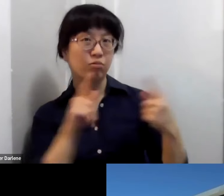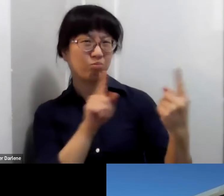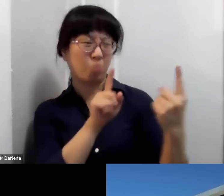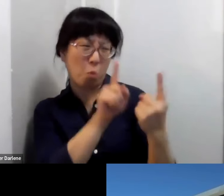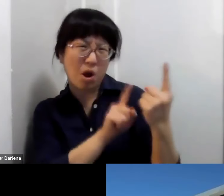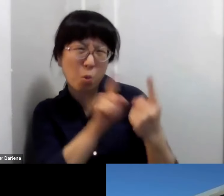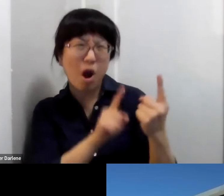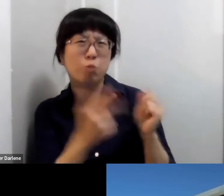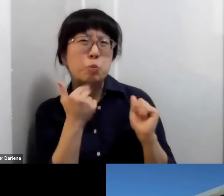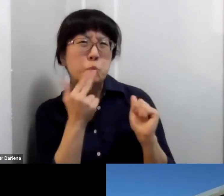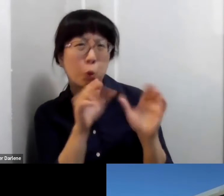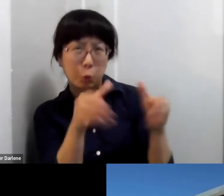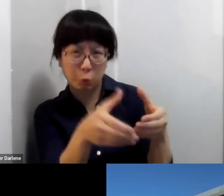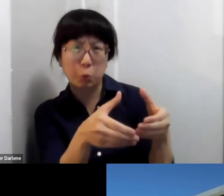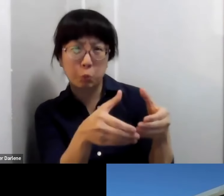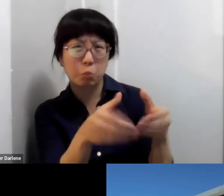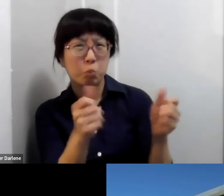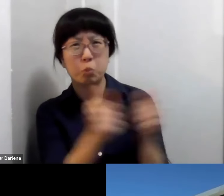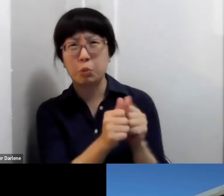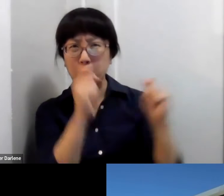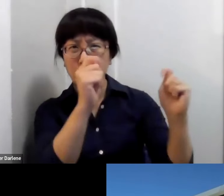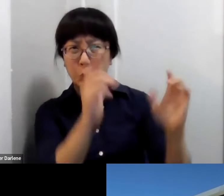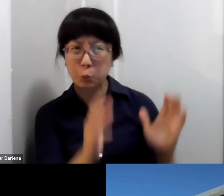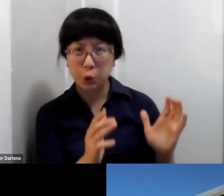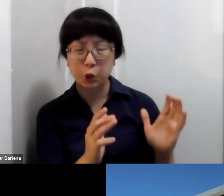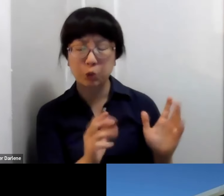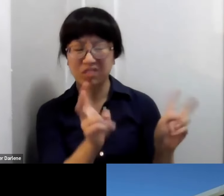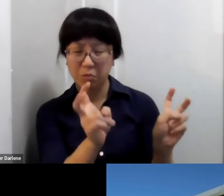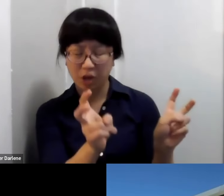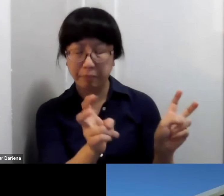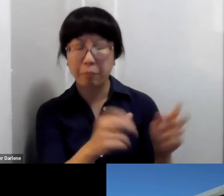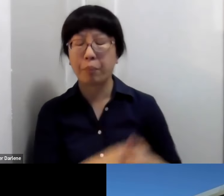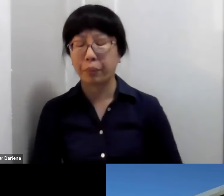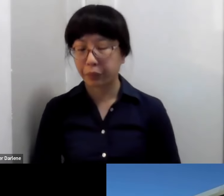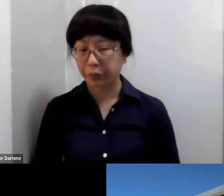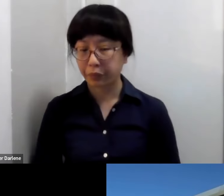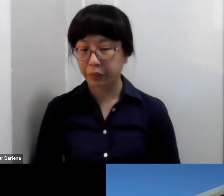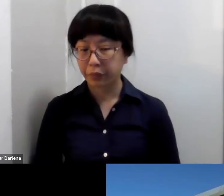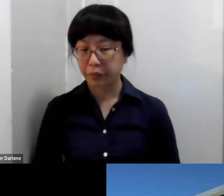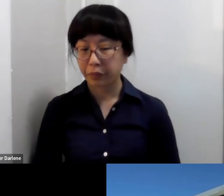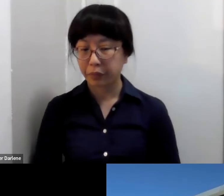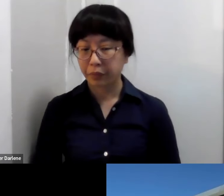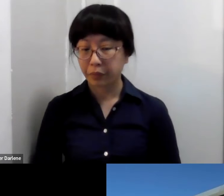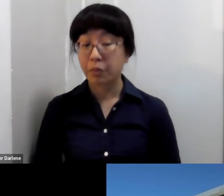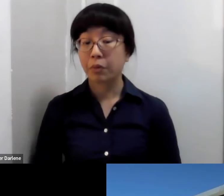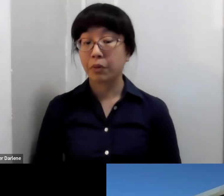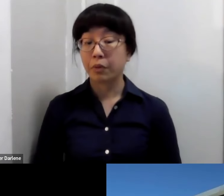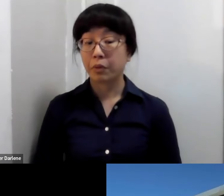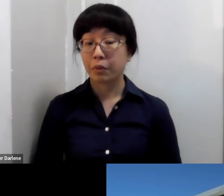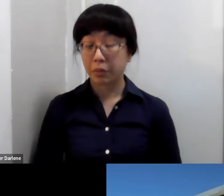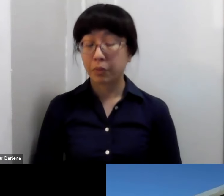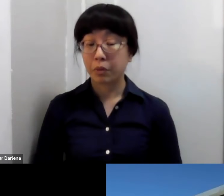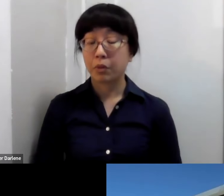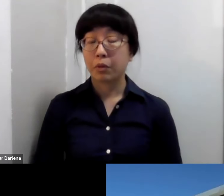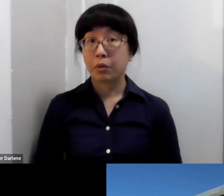small groups with a tutor in a subject, of course. And to me, the biggest difference is one, in a tutoring